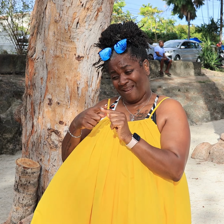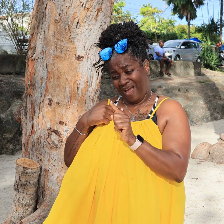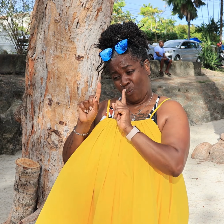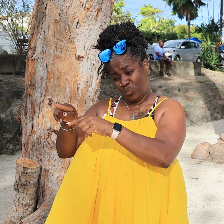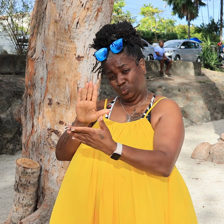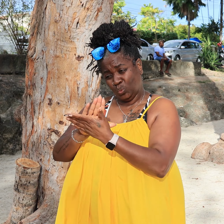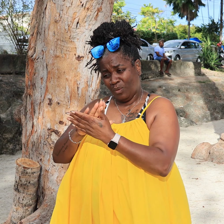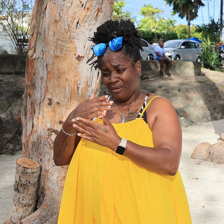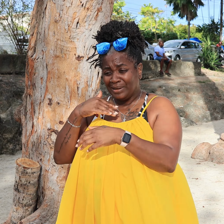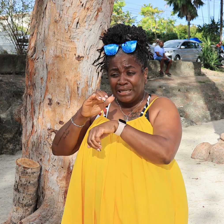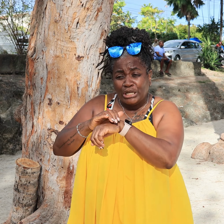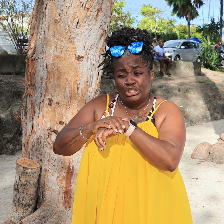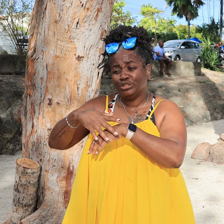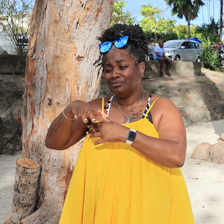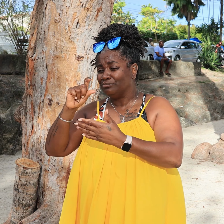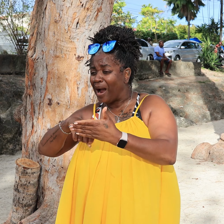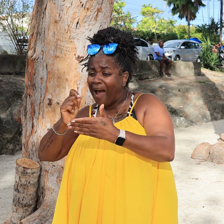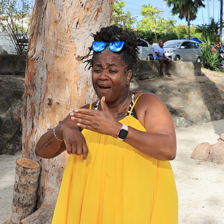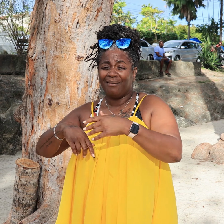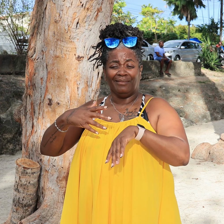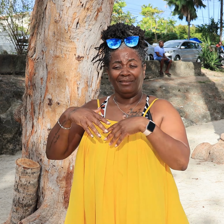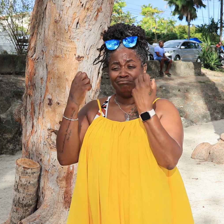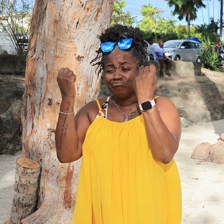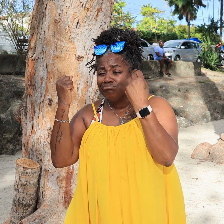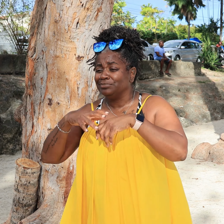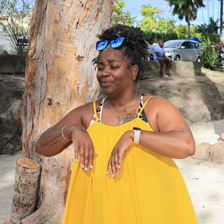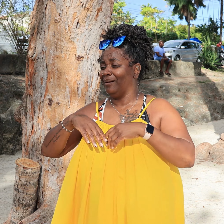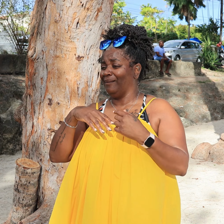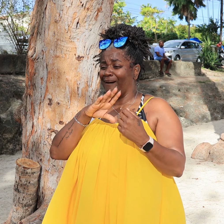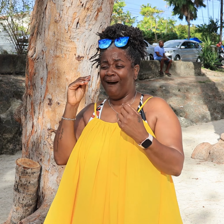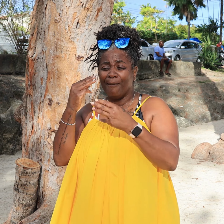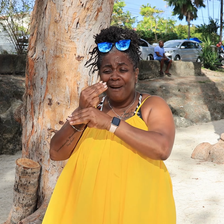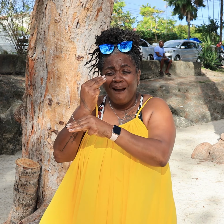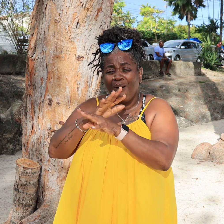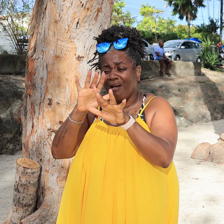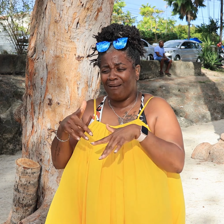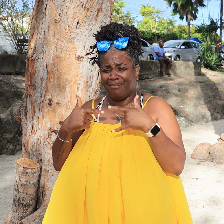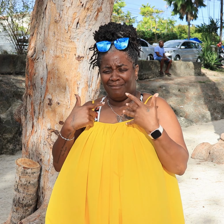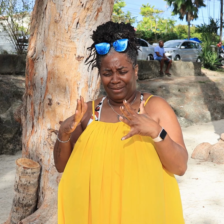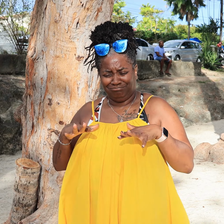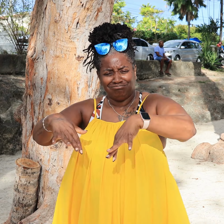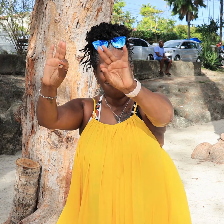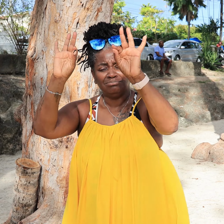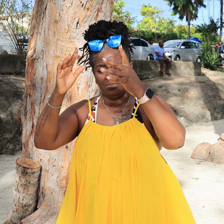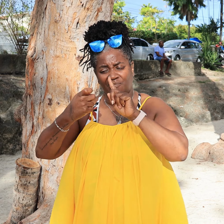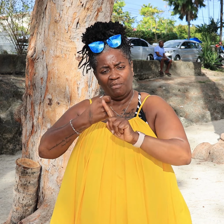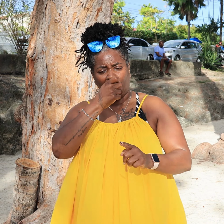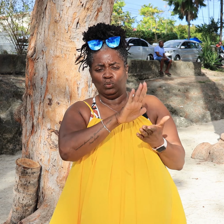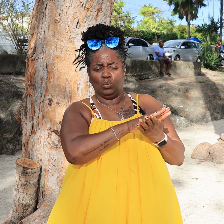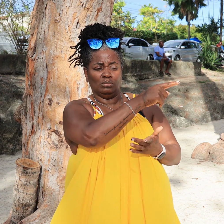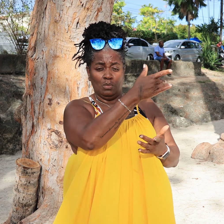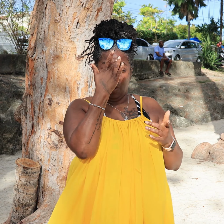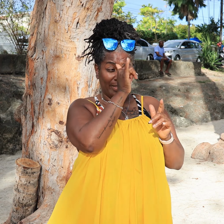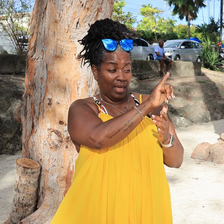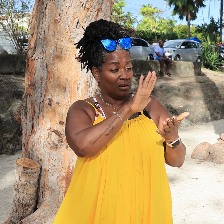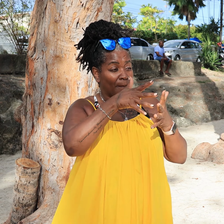went to school in Barbados, in terms of the English and the math and the signing, I was able to get through quickly because of having been to